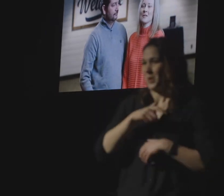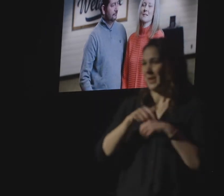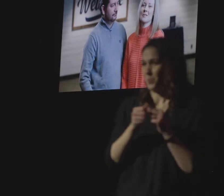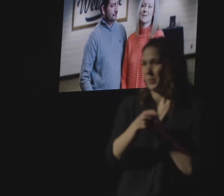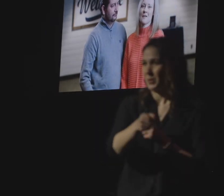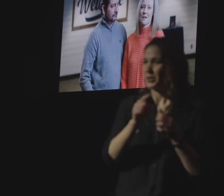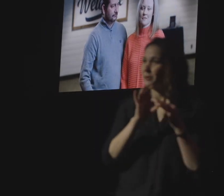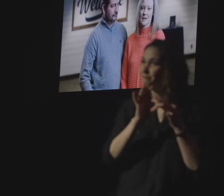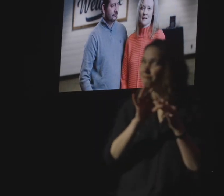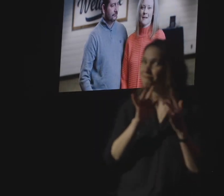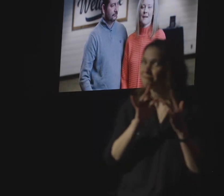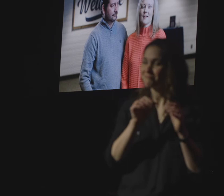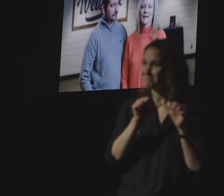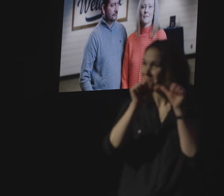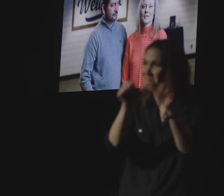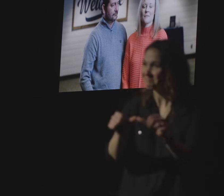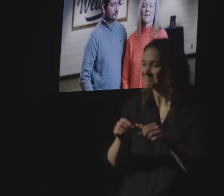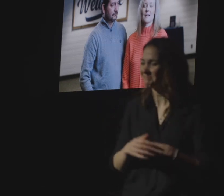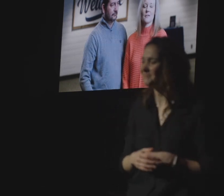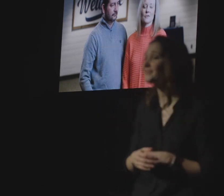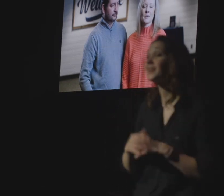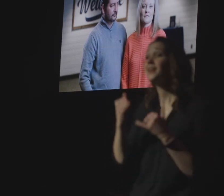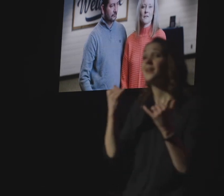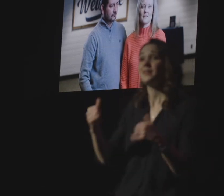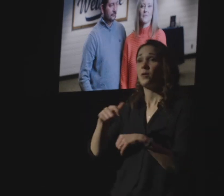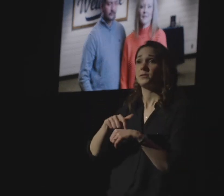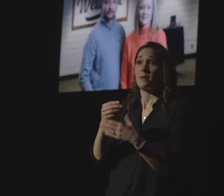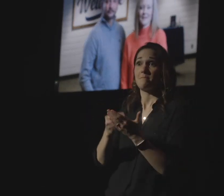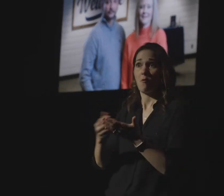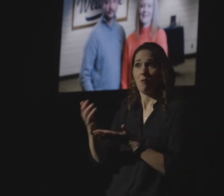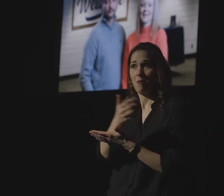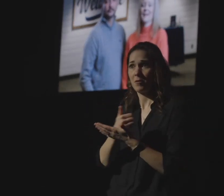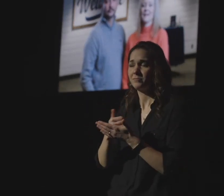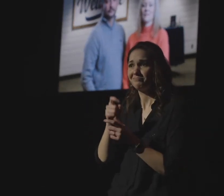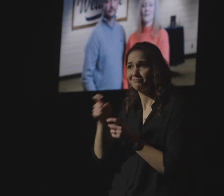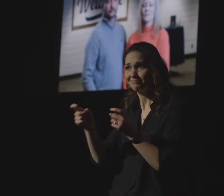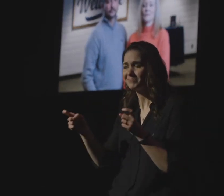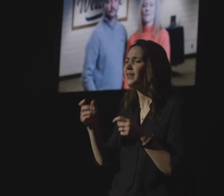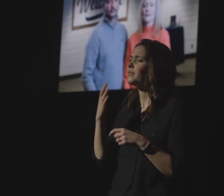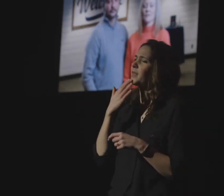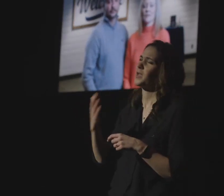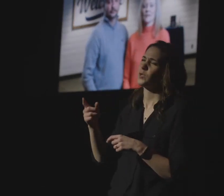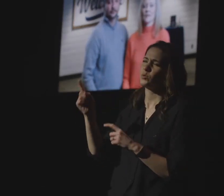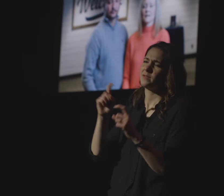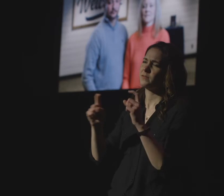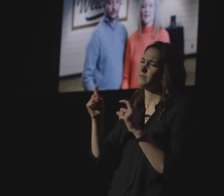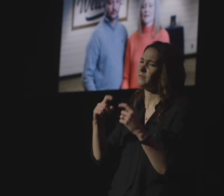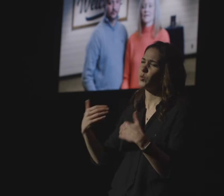as we transition to the offering, we just want to thank you so much for your faithful giving. You and